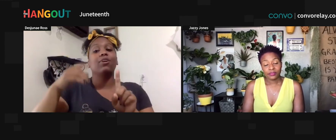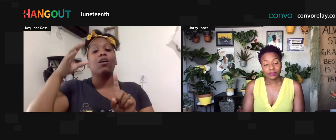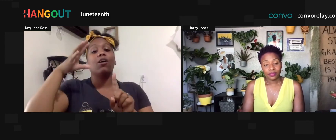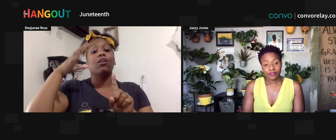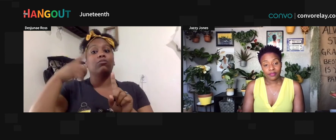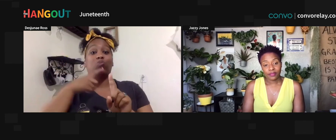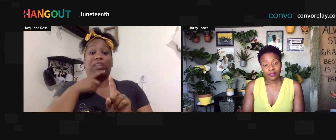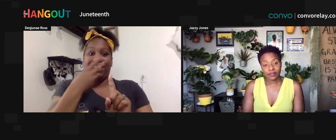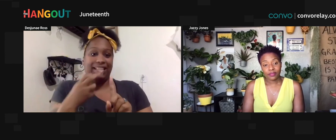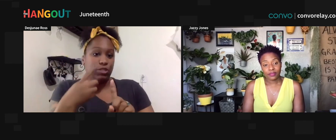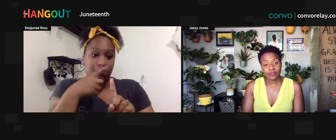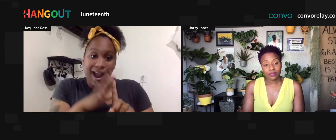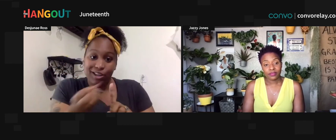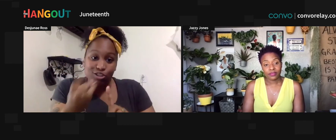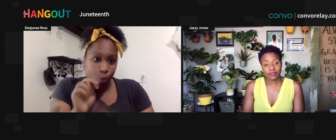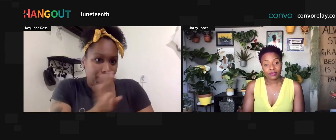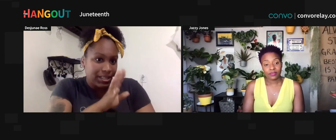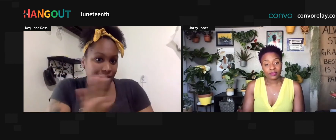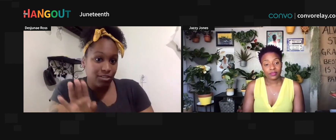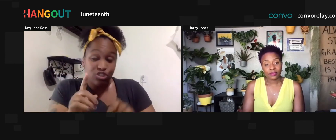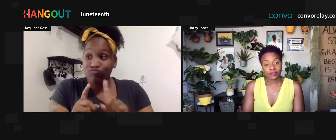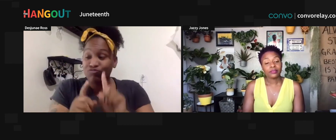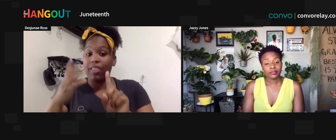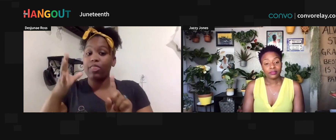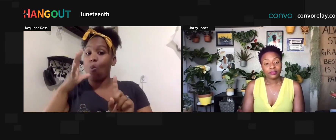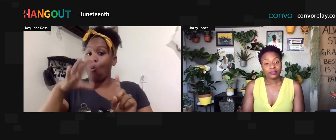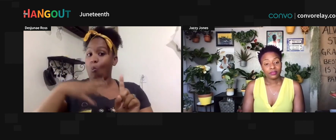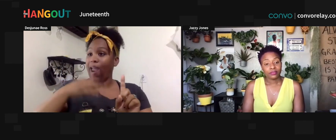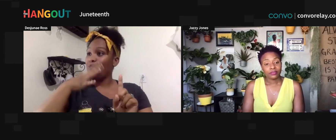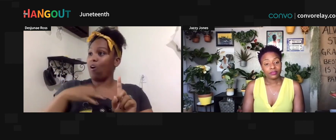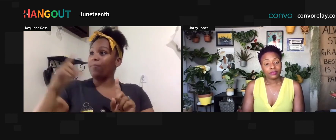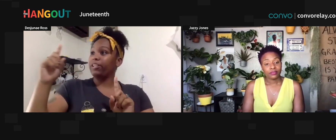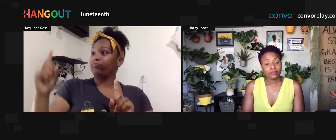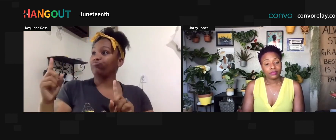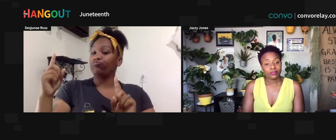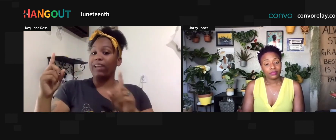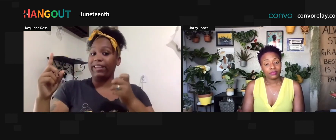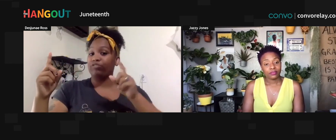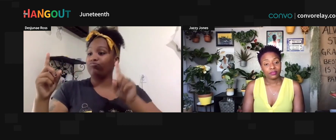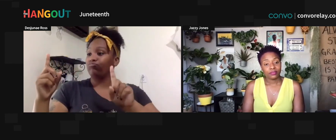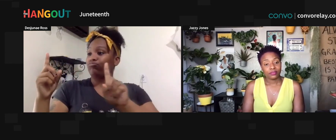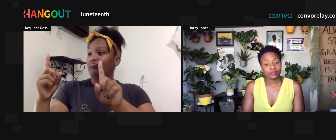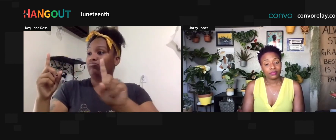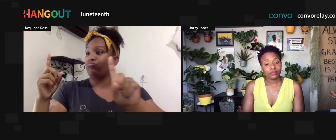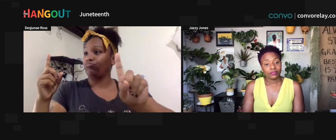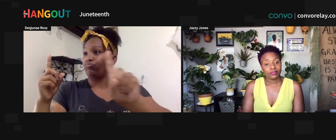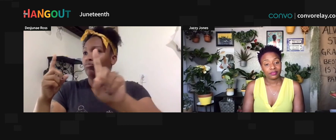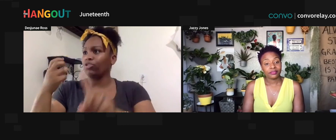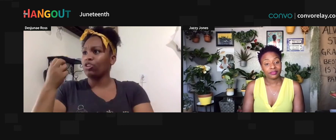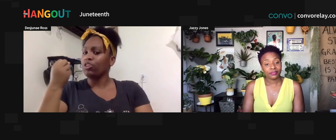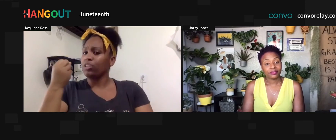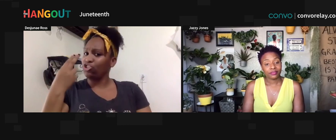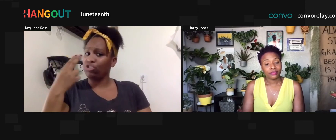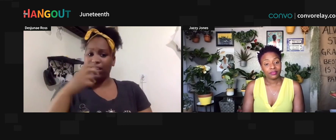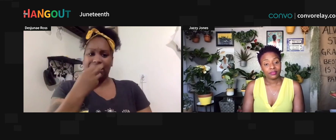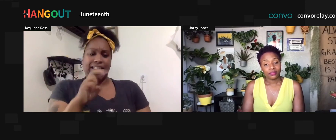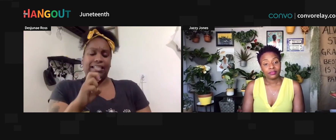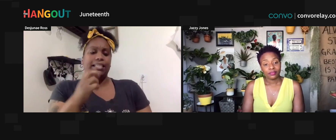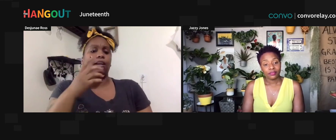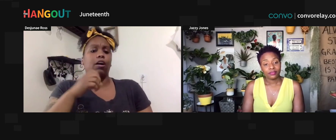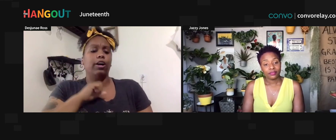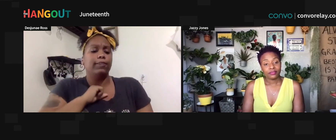be taking a stroll, and he was minding his own business, and a white woman, he passed the